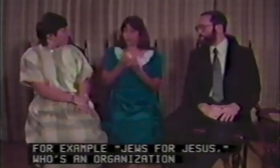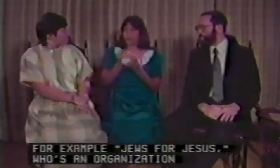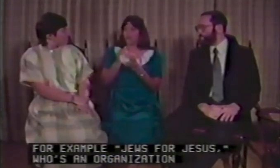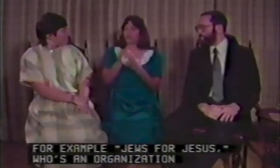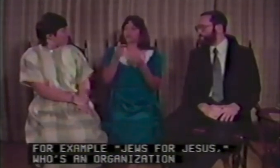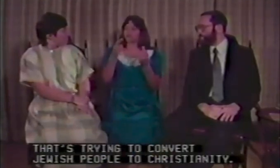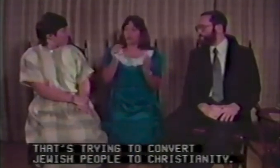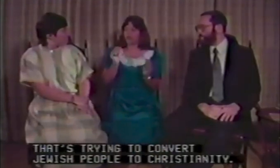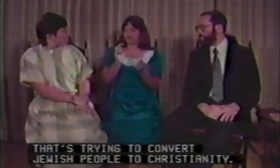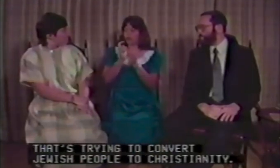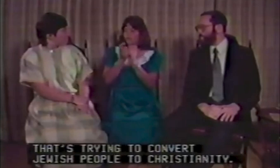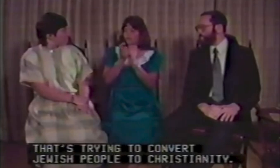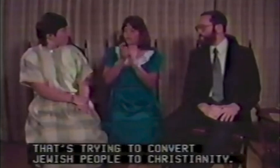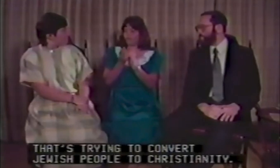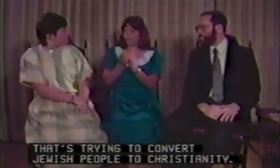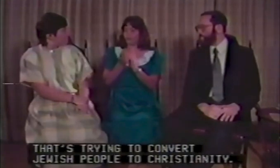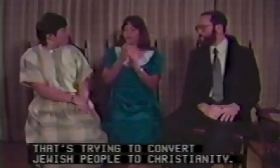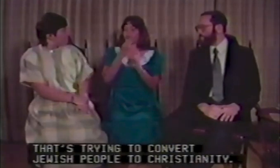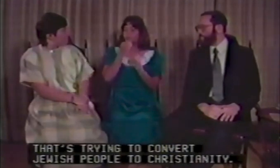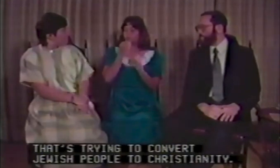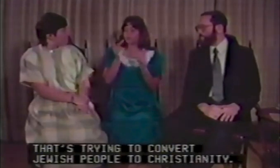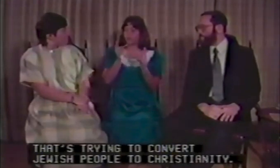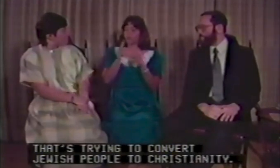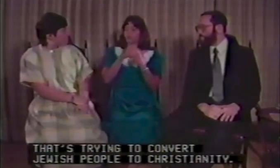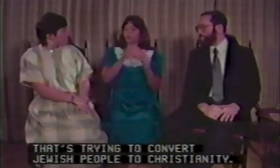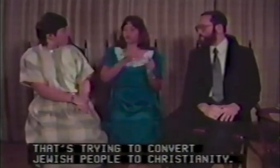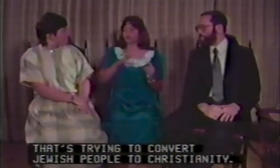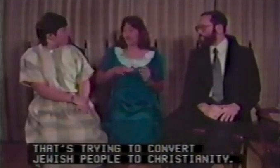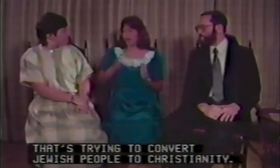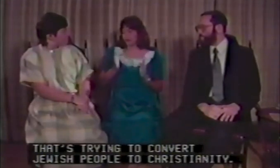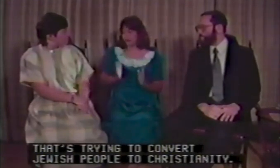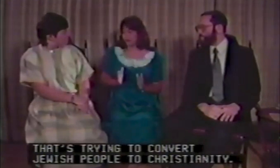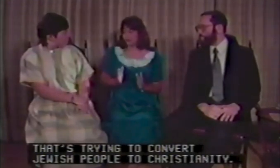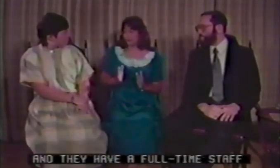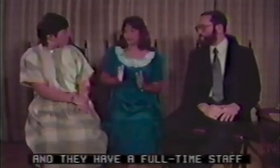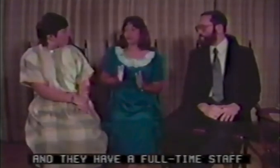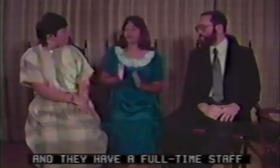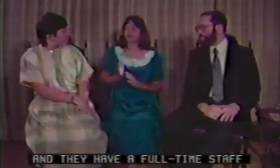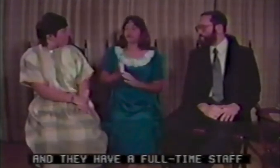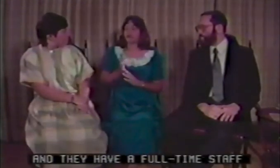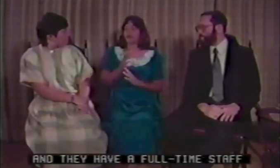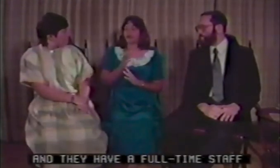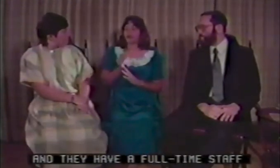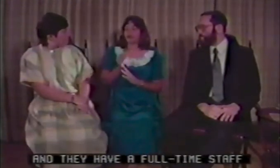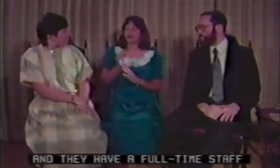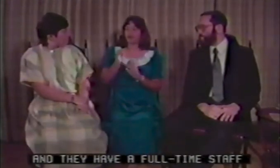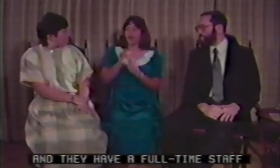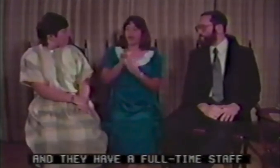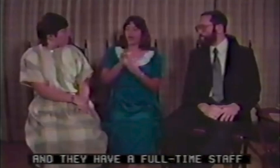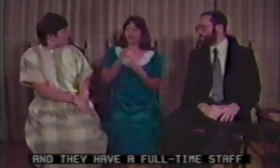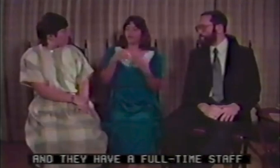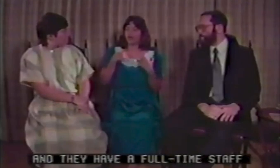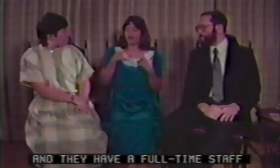trying to convert Jewish people to Christianity. And they have a full-time